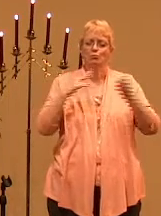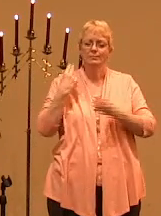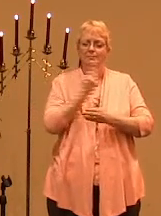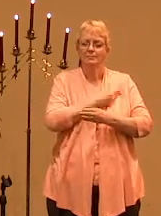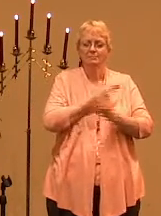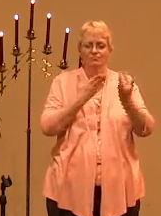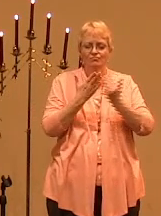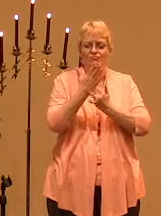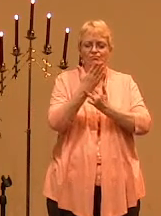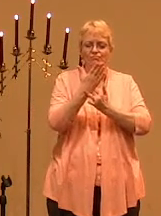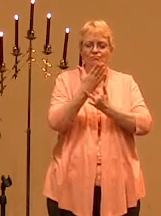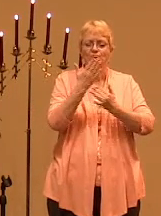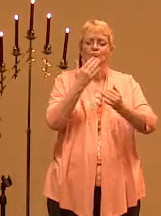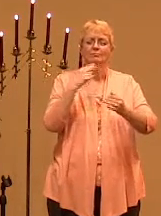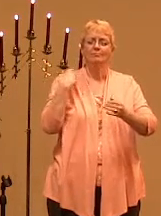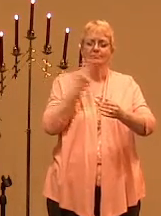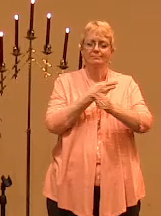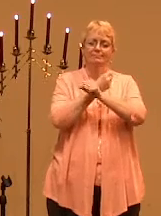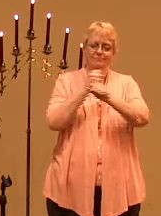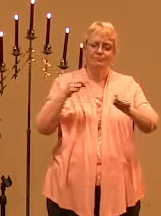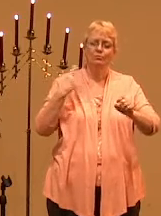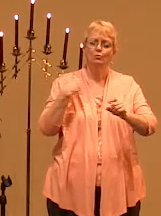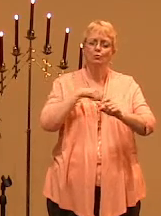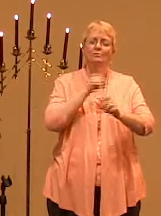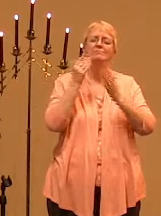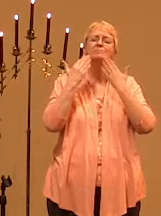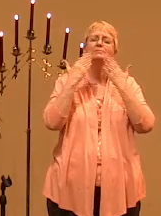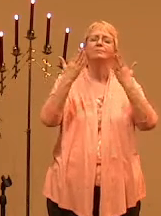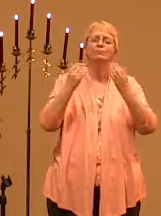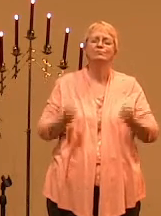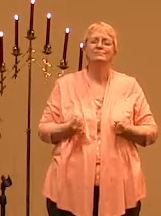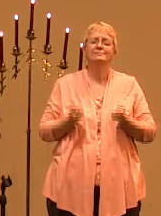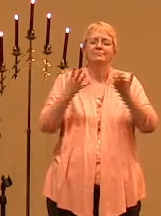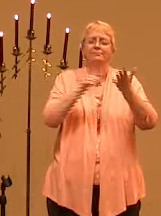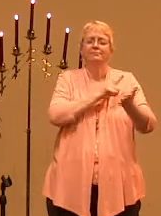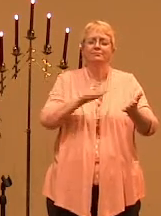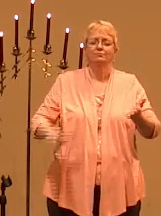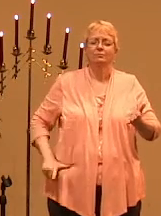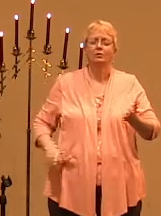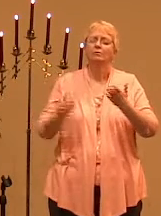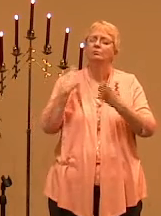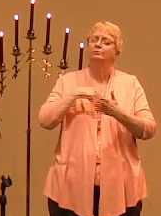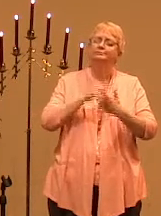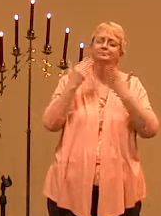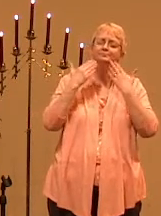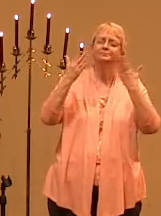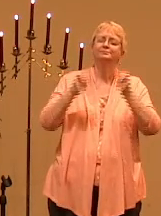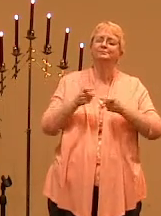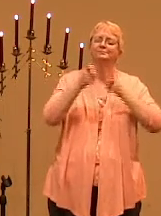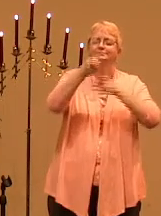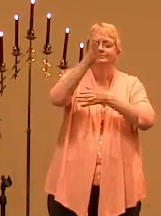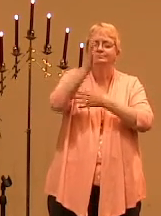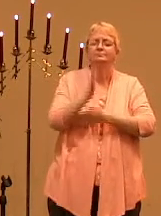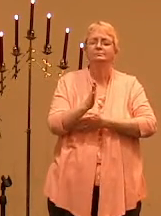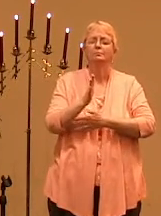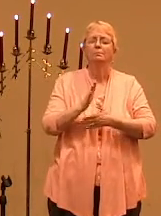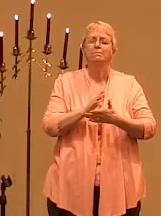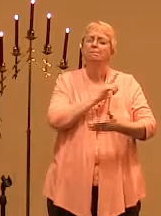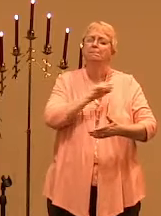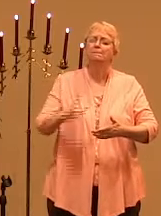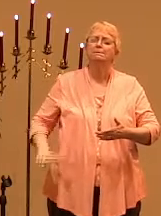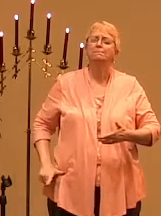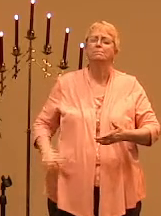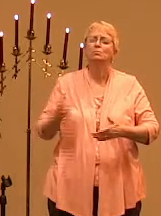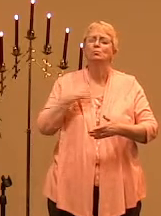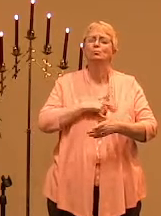along and save us. We thank you for that sacrifice. We thank you for that gift of life. Lord God, we